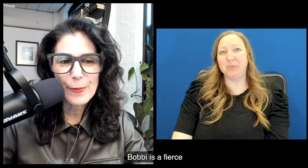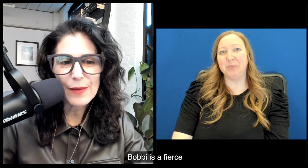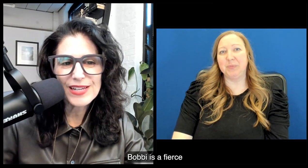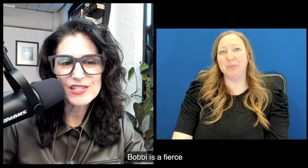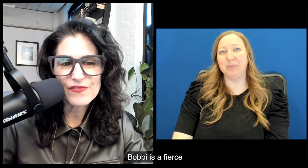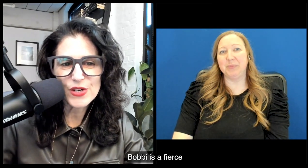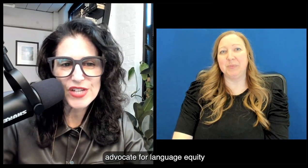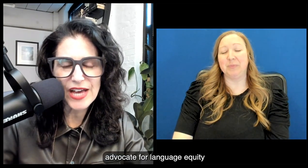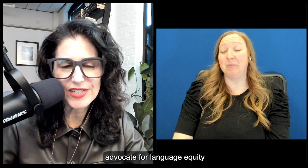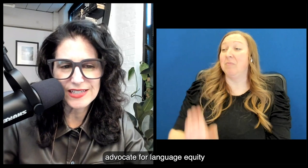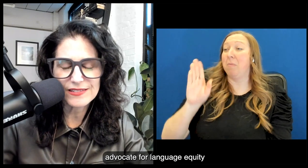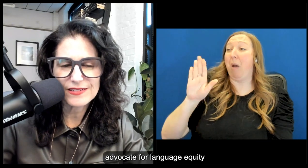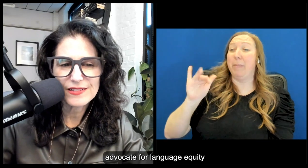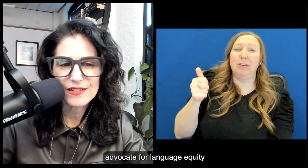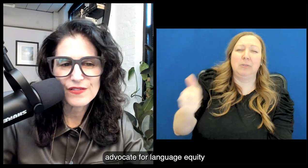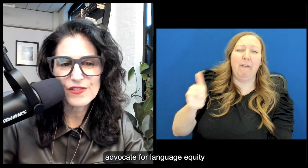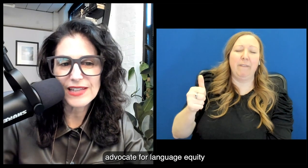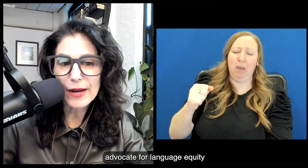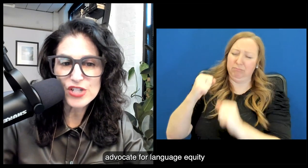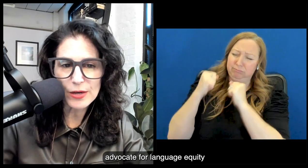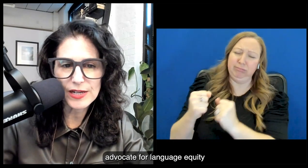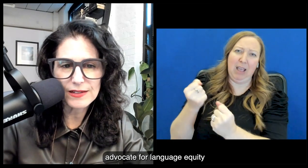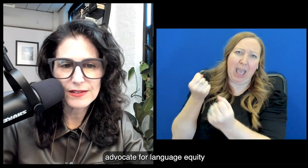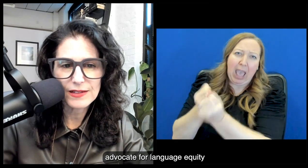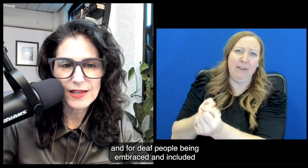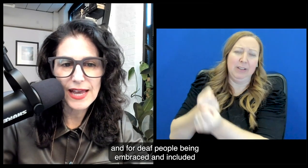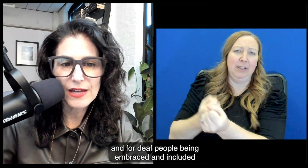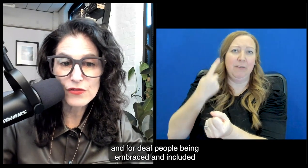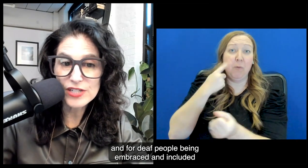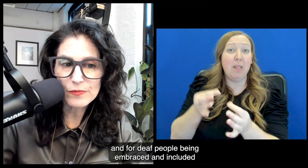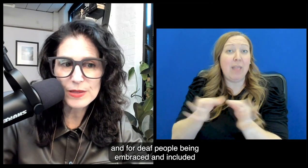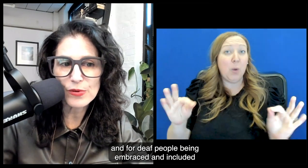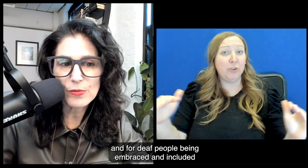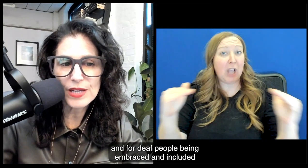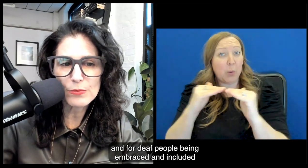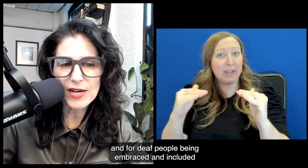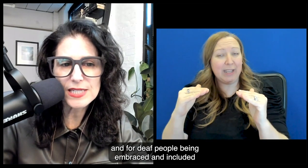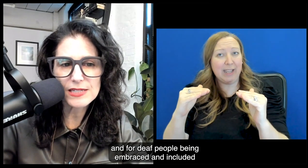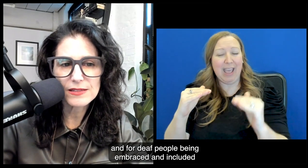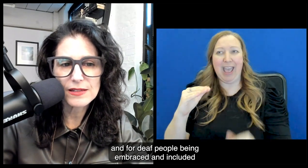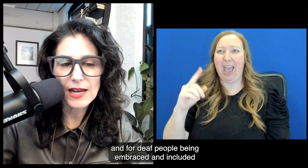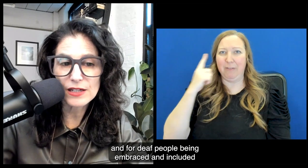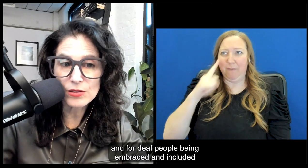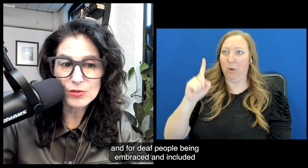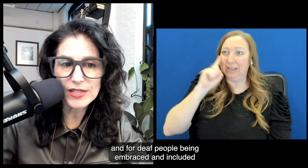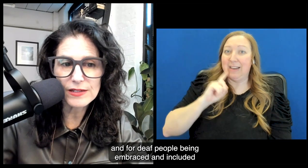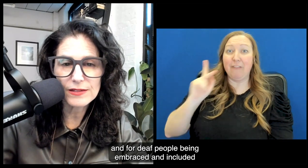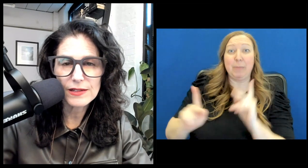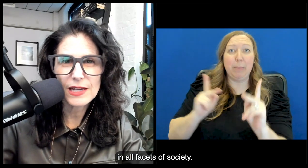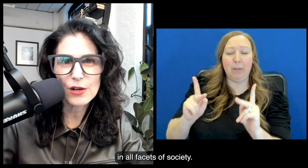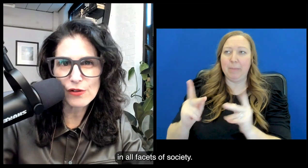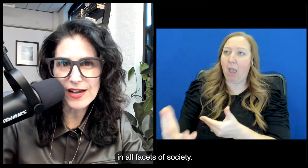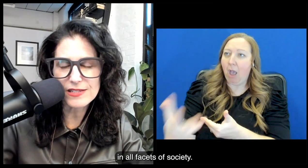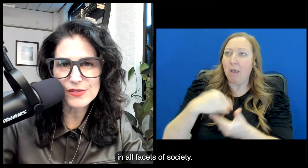Bobby is a fierce advocate for language equity and for deaf people being embraced and included